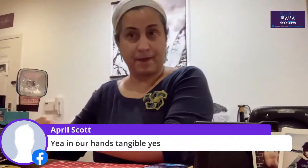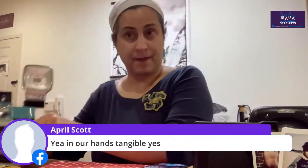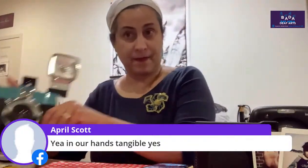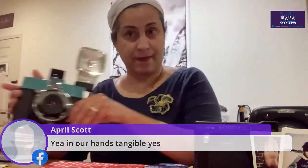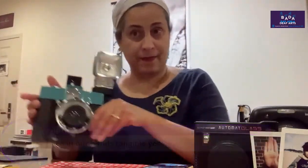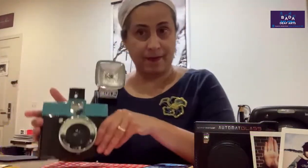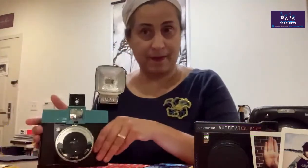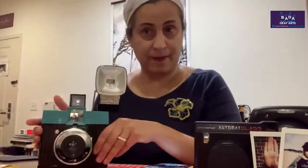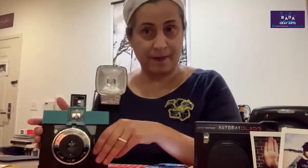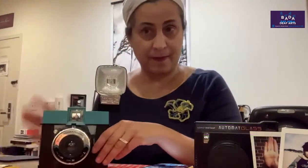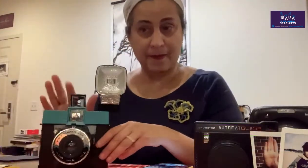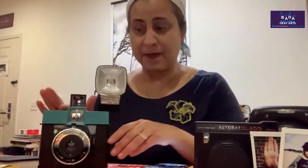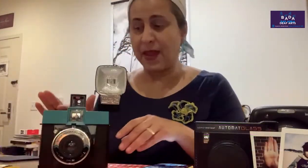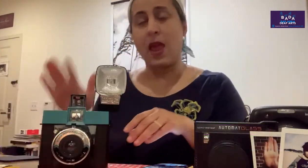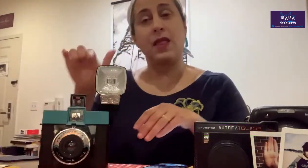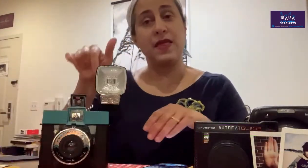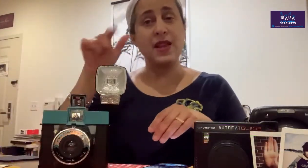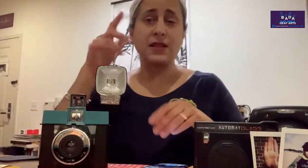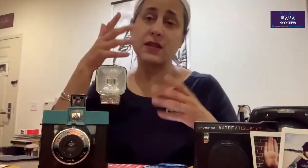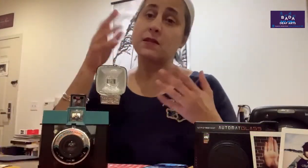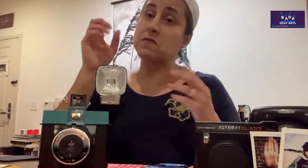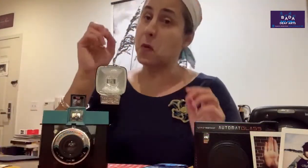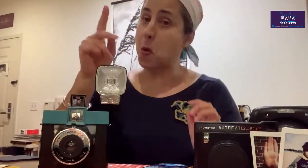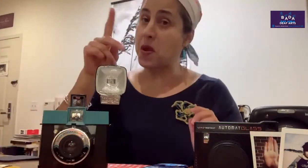That is not something that you can do with this camera.